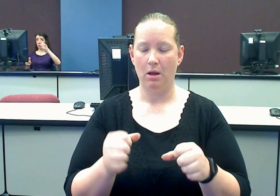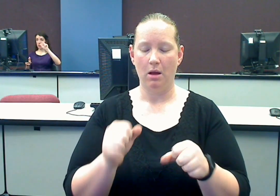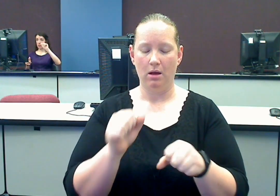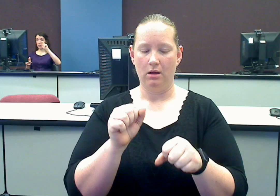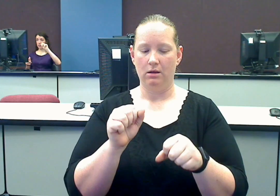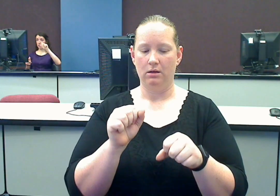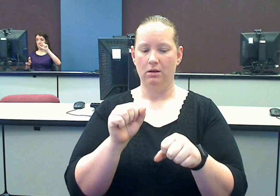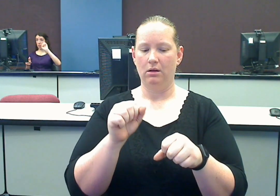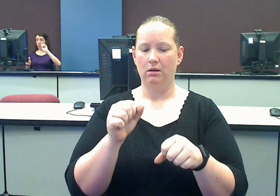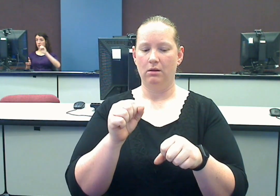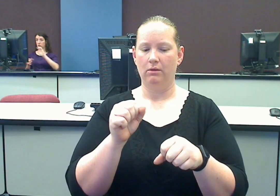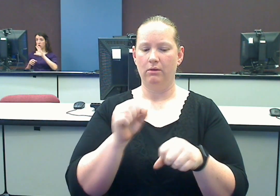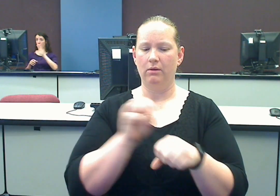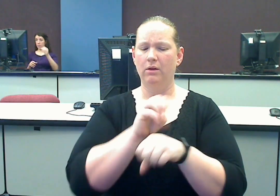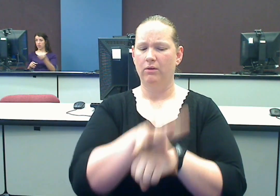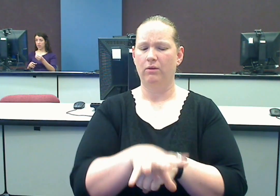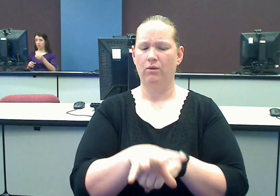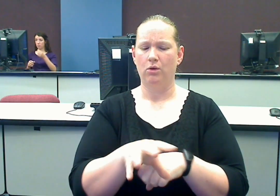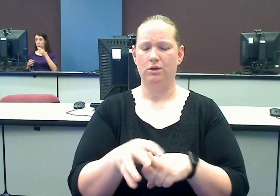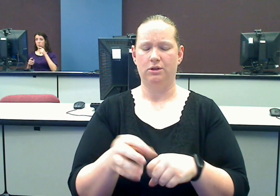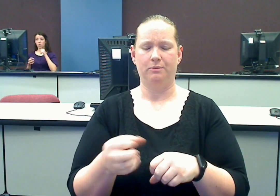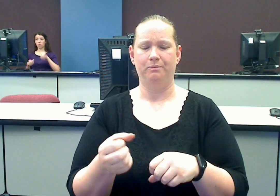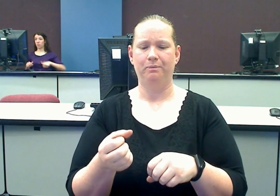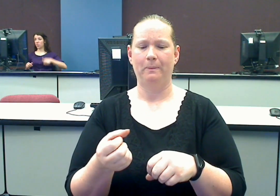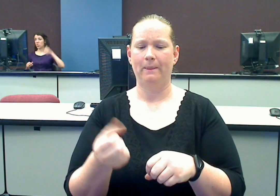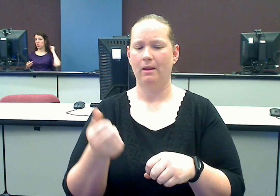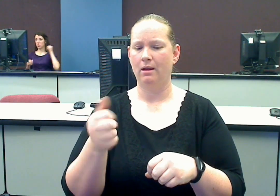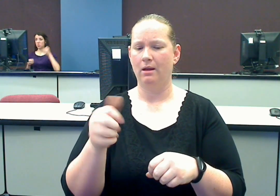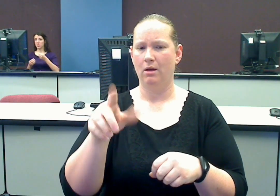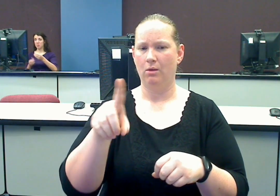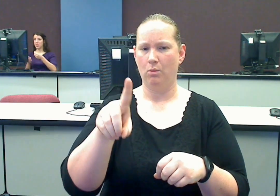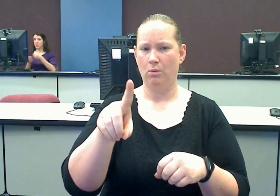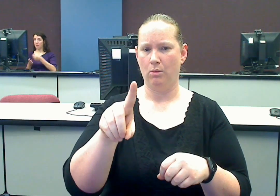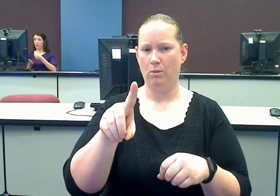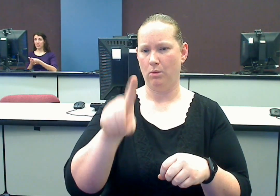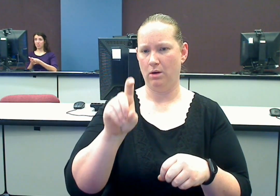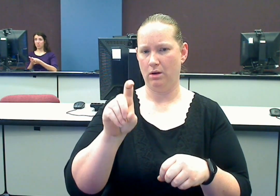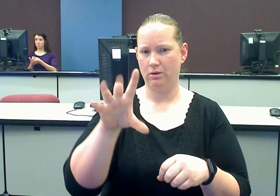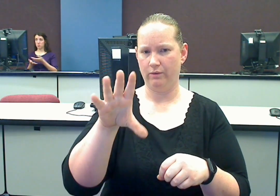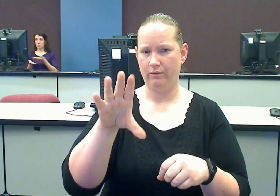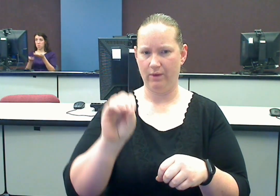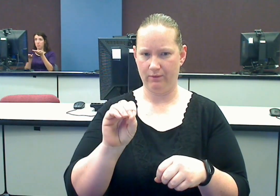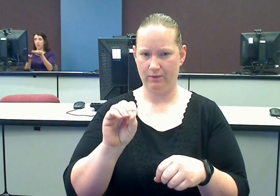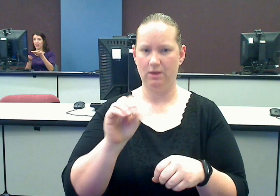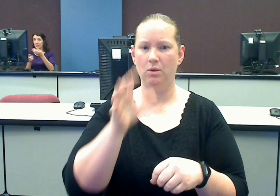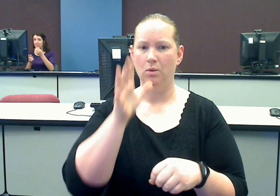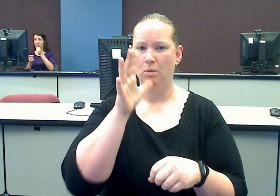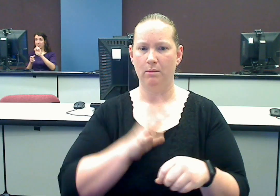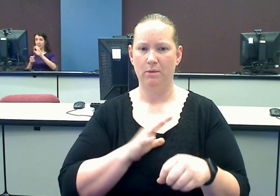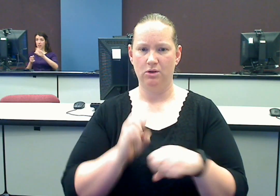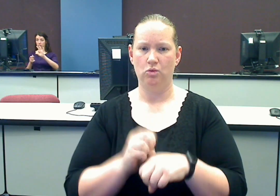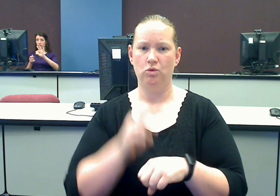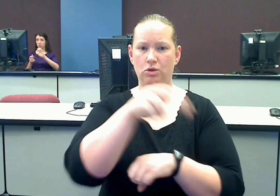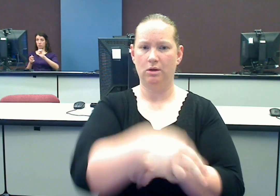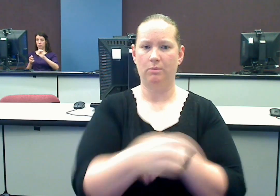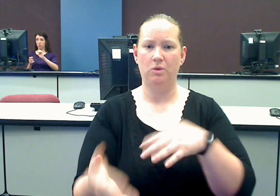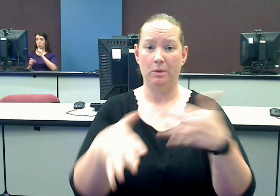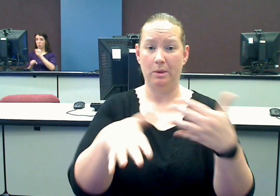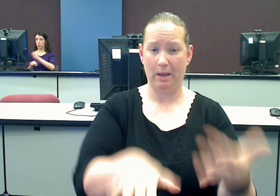refused to spend the extra money to provide a safe working conditions. Those conditions which were, of course, or should have